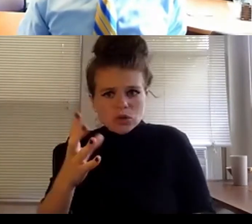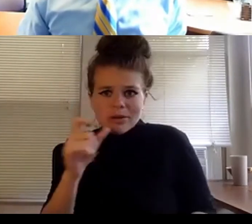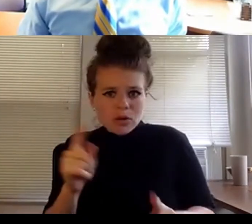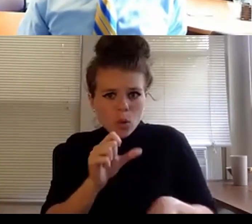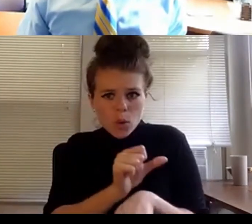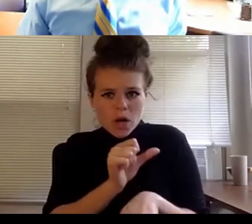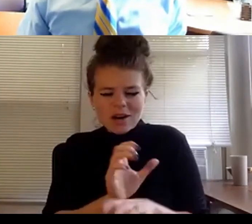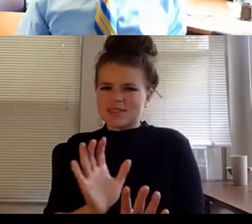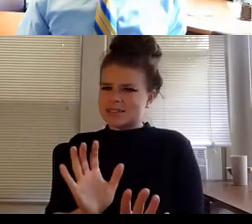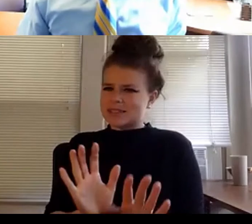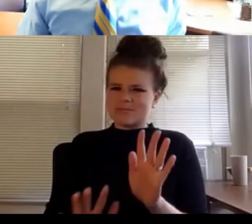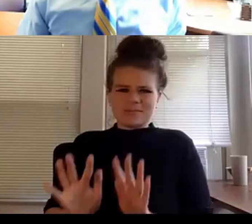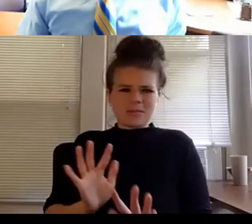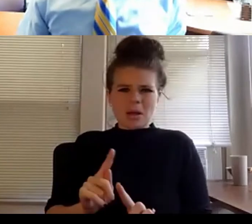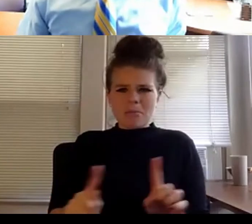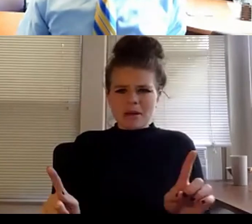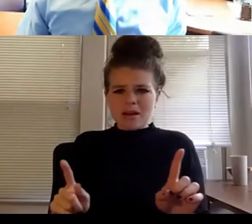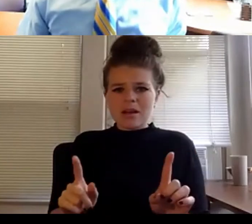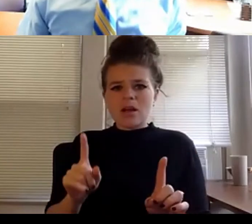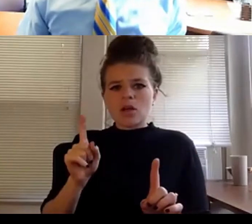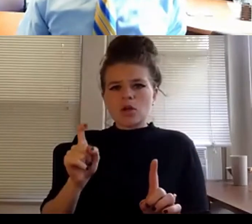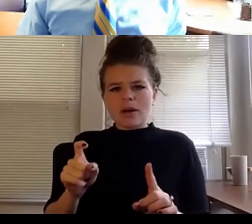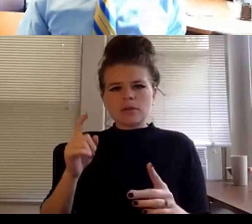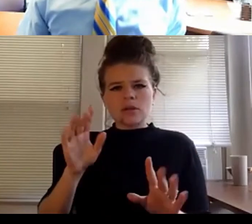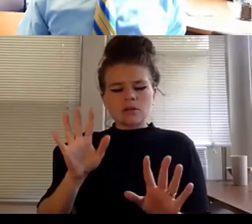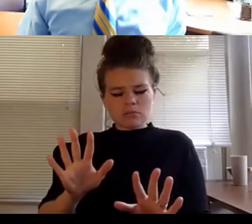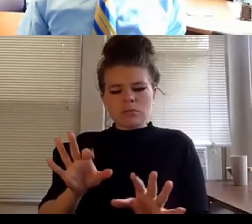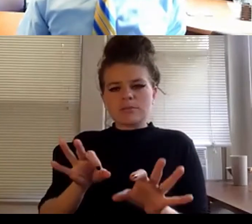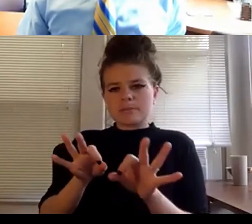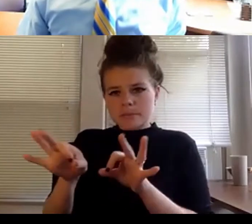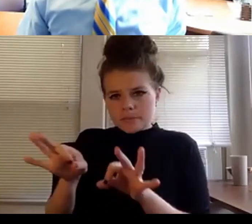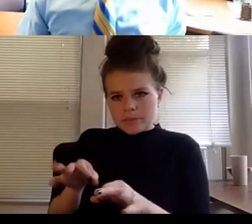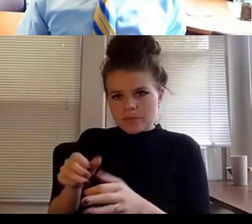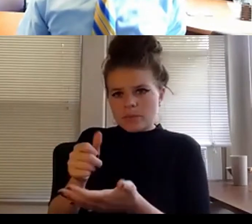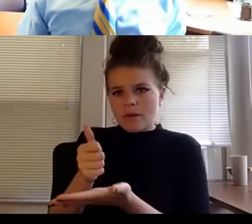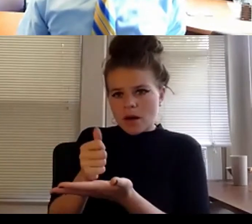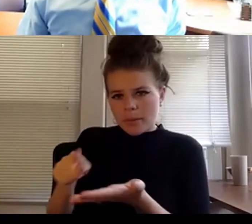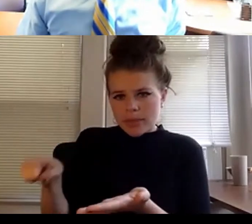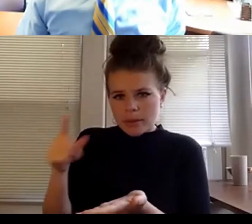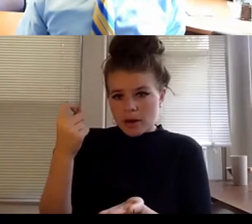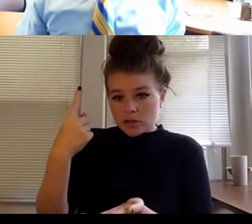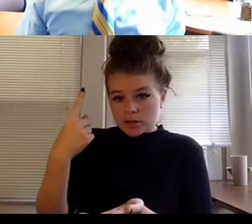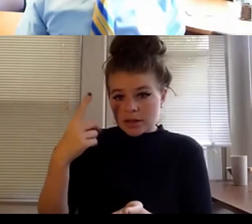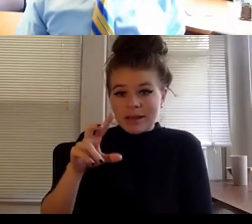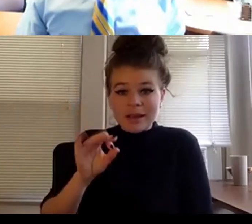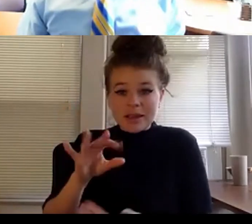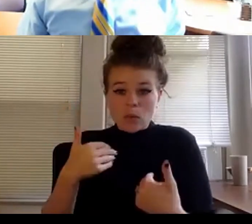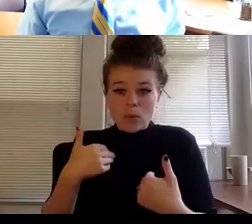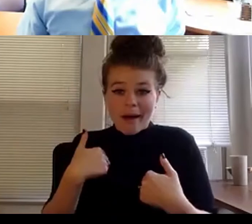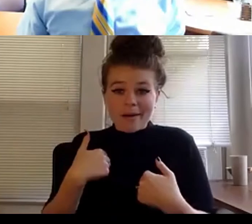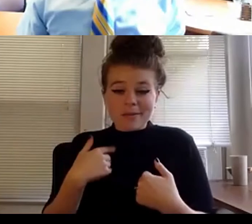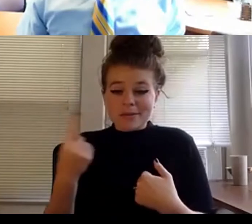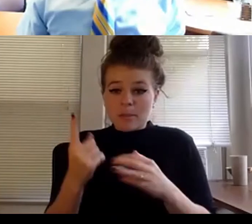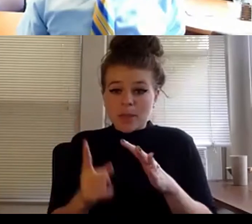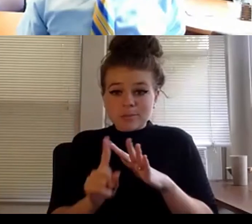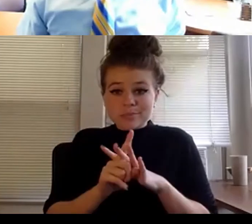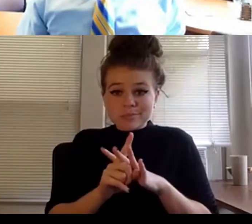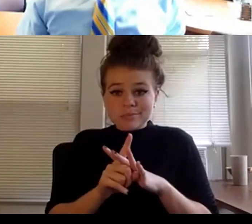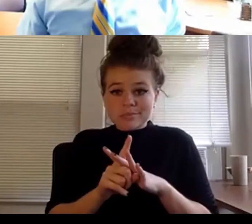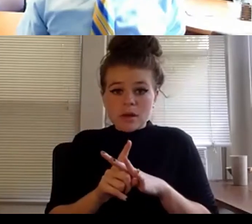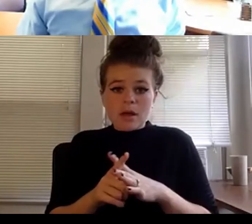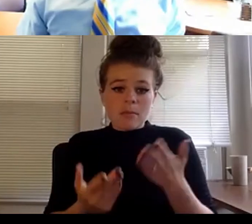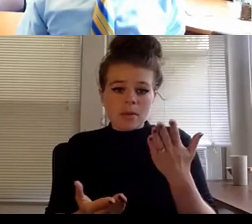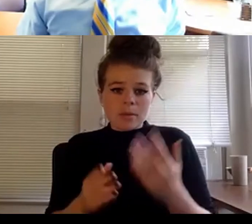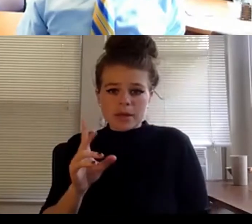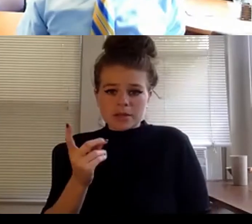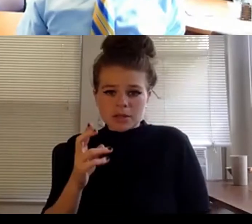that really, when you have to break it down to people to help them understand that if you've got a complication that arises, and maybe Dr. Fung, you